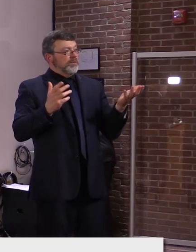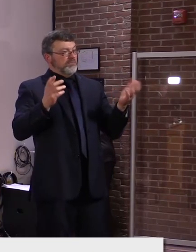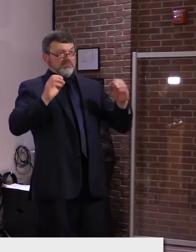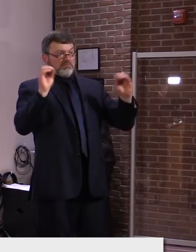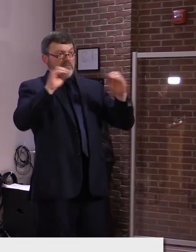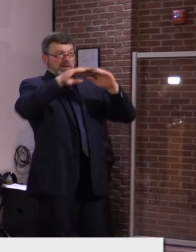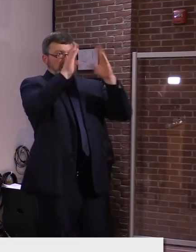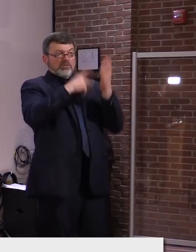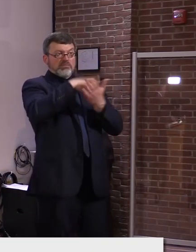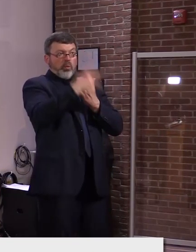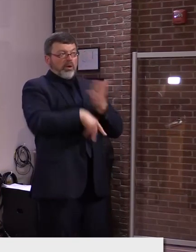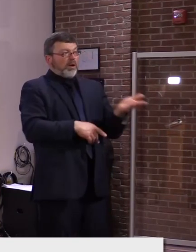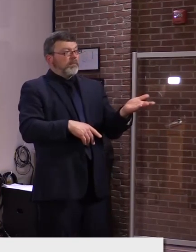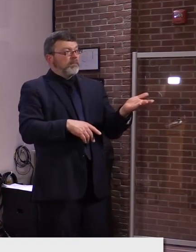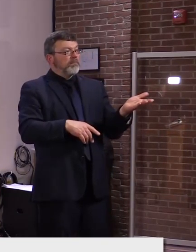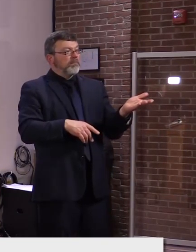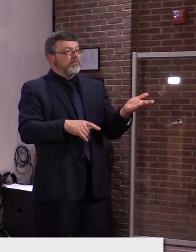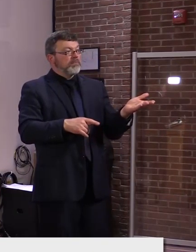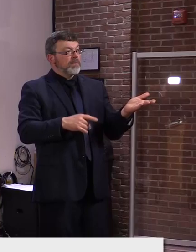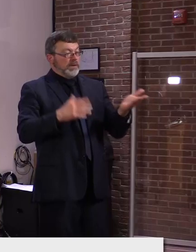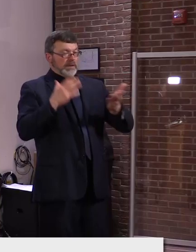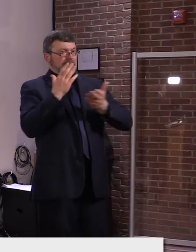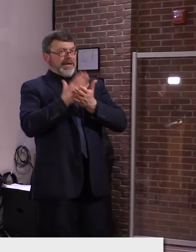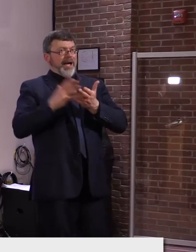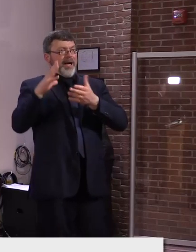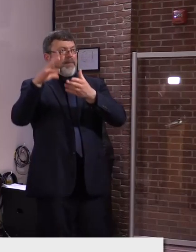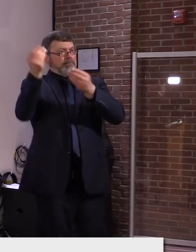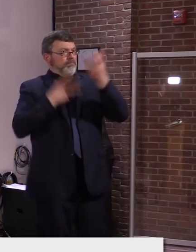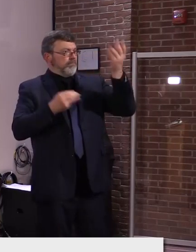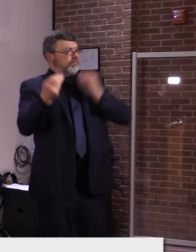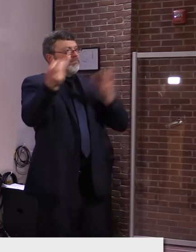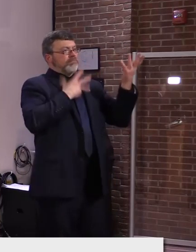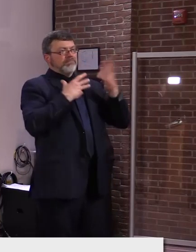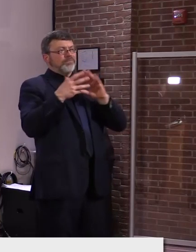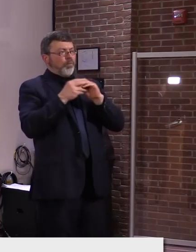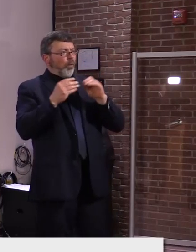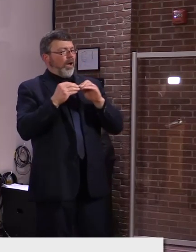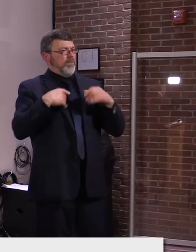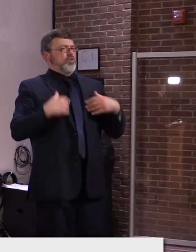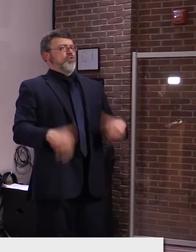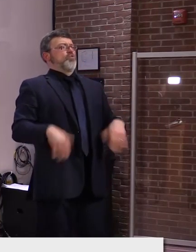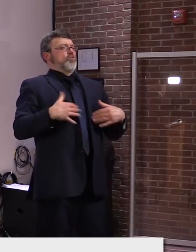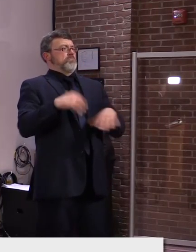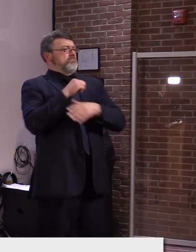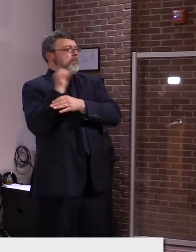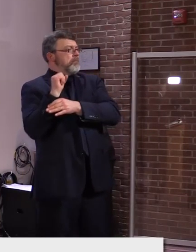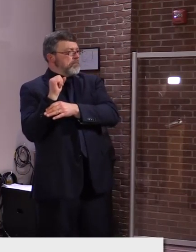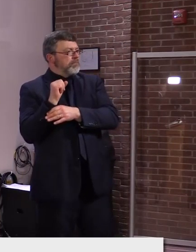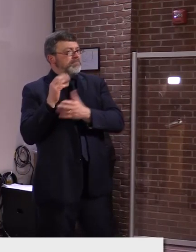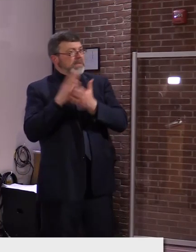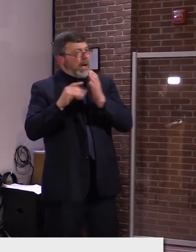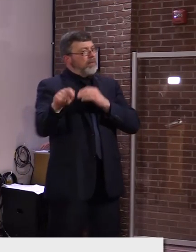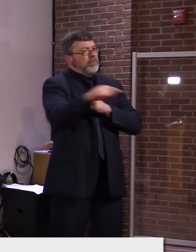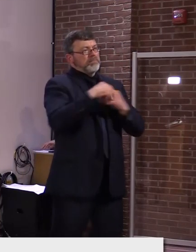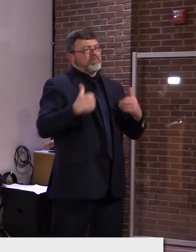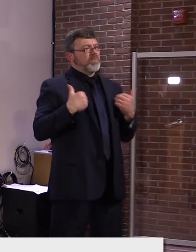anecdotal situations where it might be encouraging some who are in